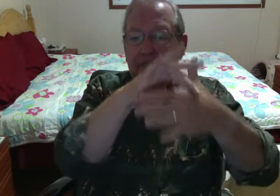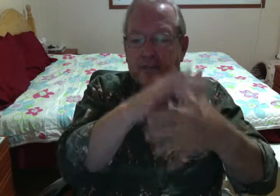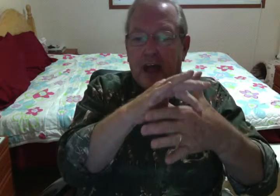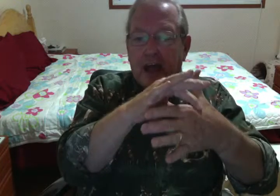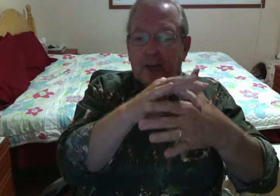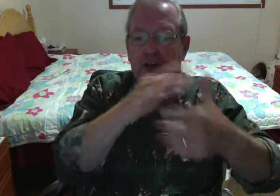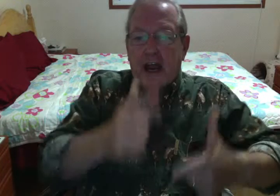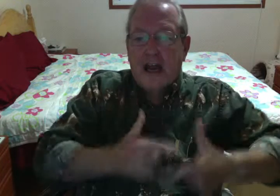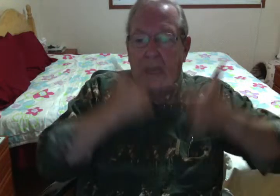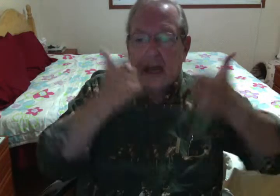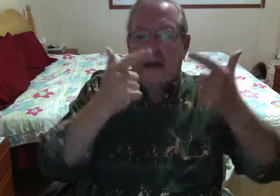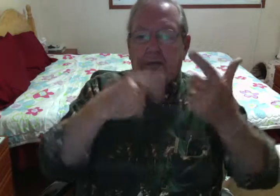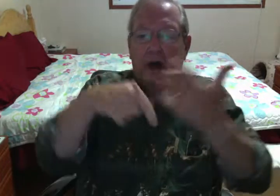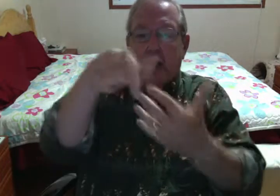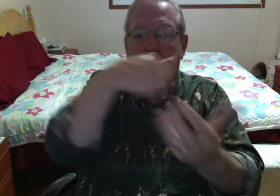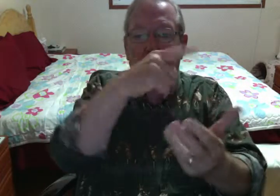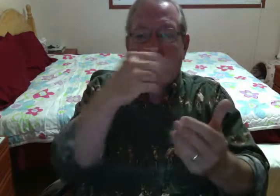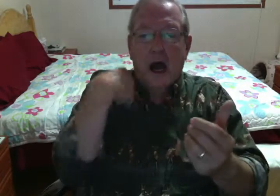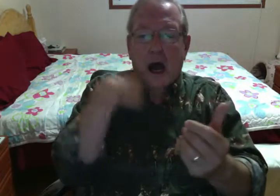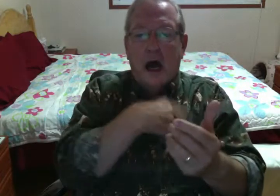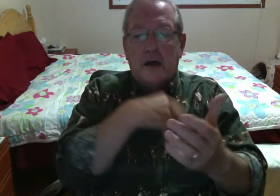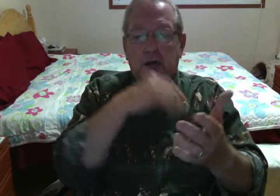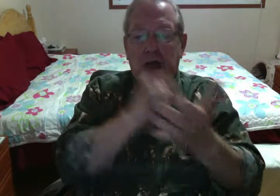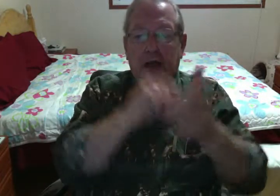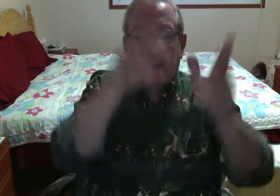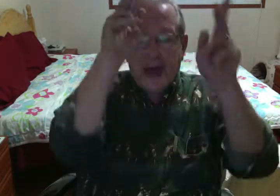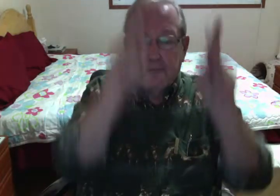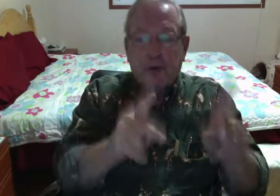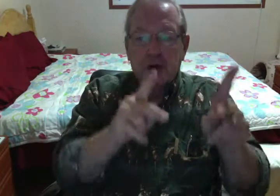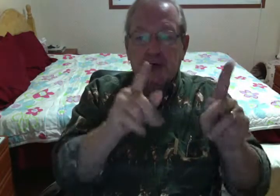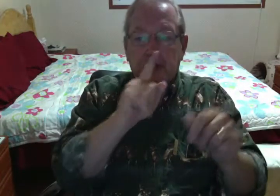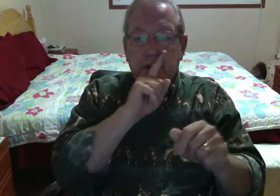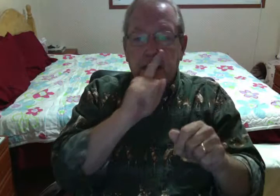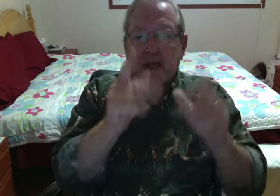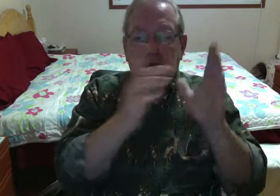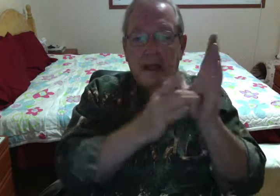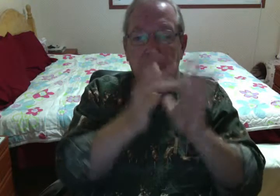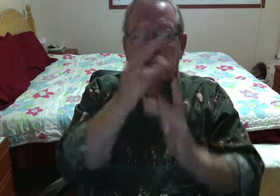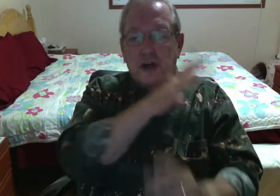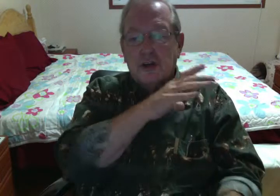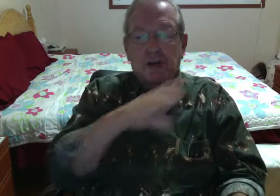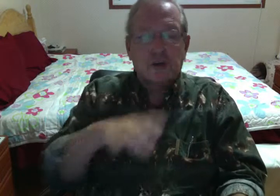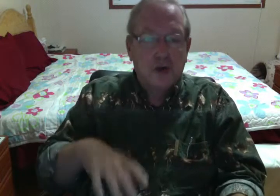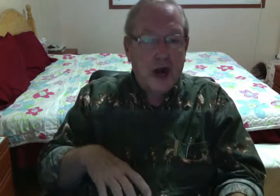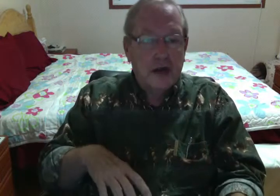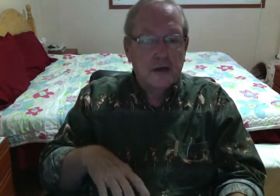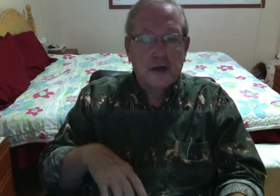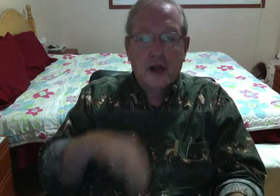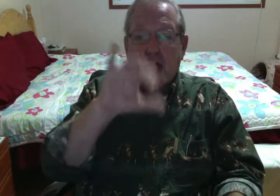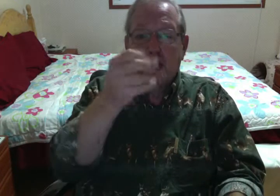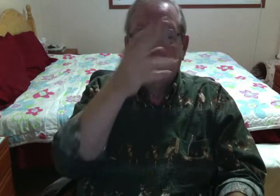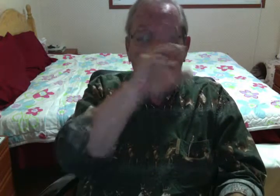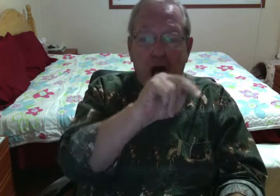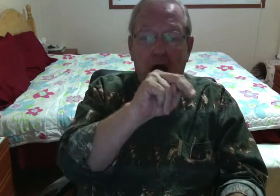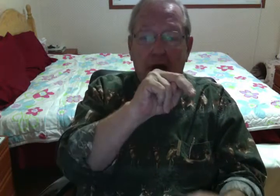flesh and lived among us. That person is Jesus Christ. John,